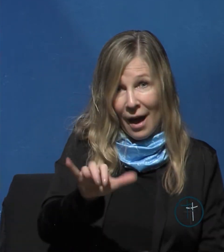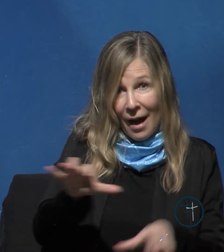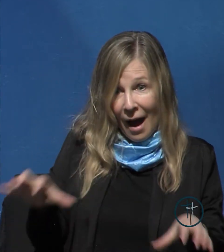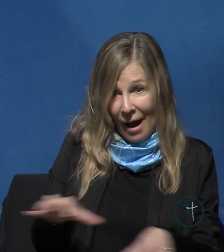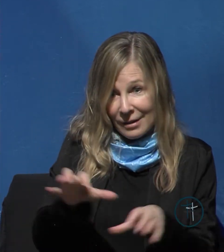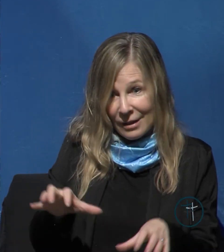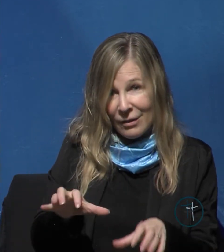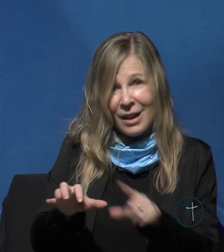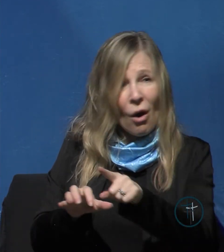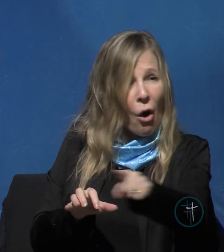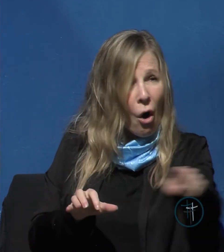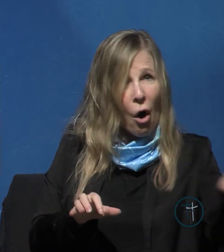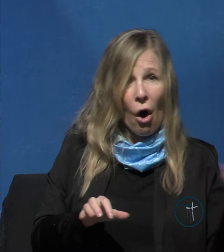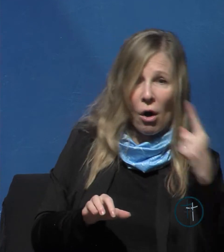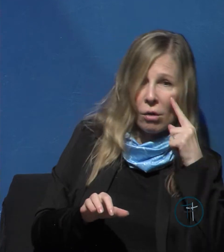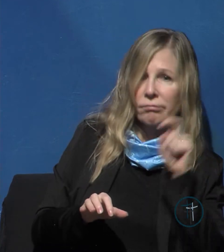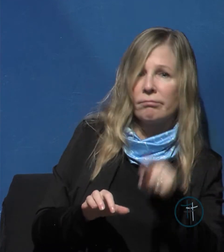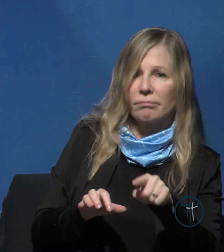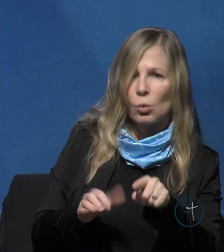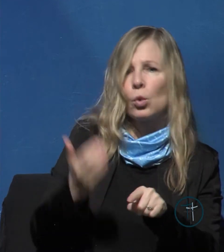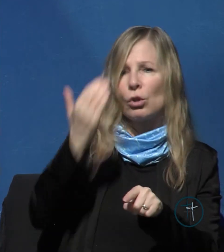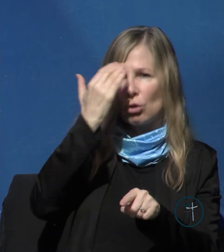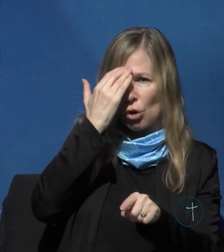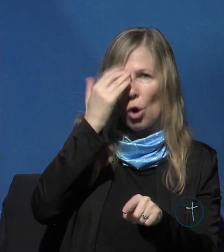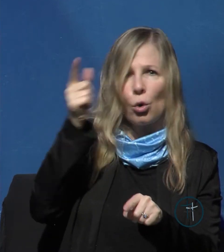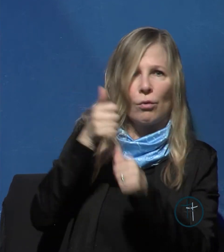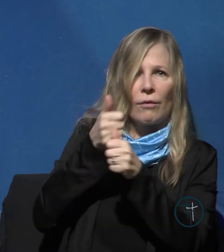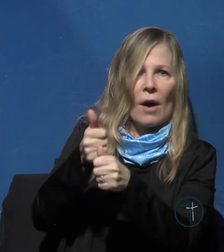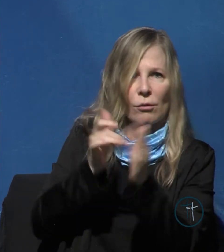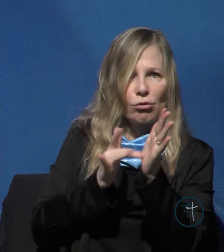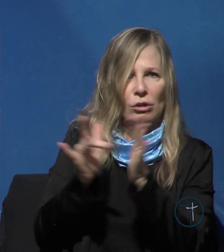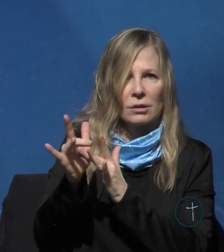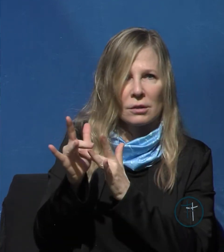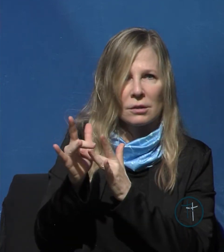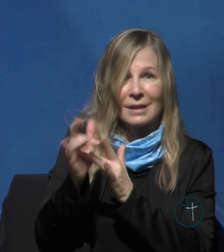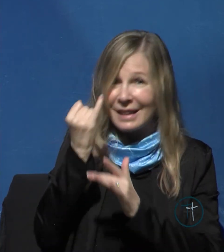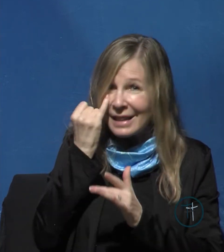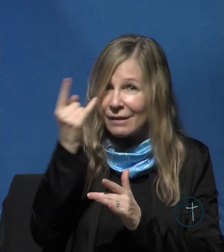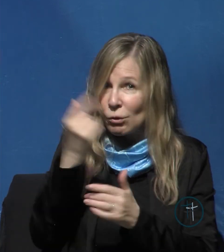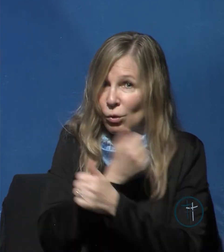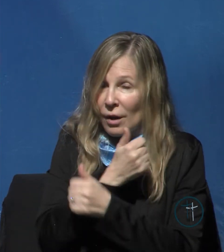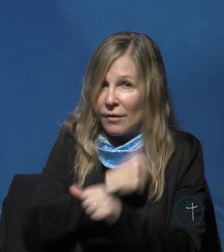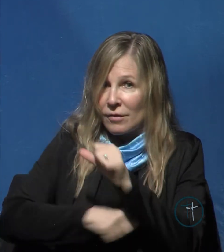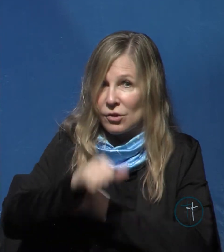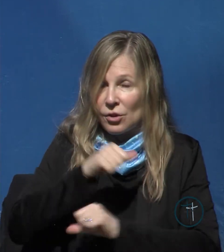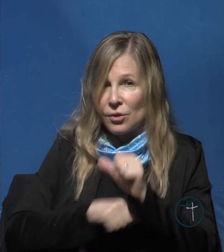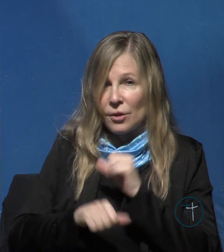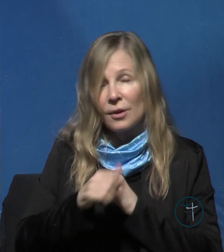will know that you are my disciples if you have love for one another.